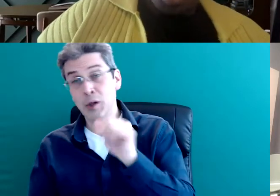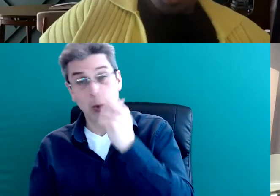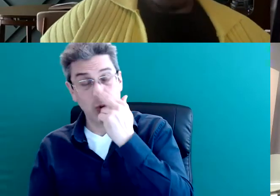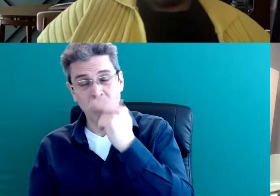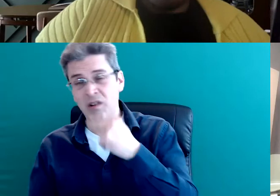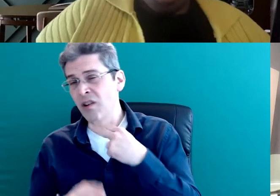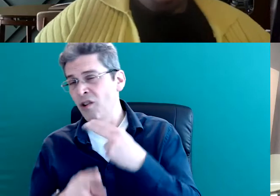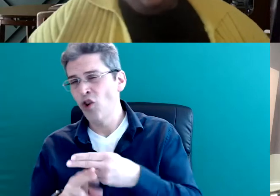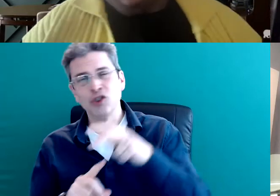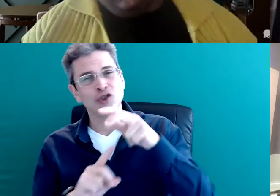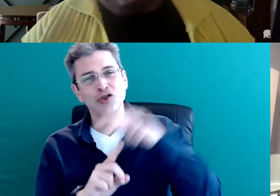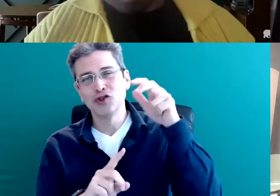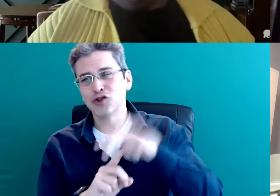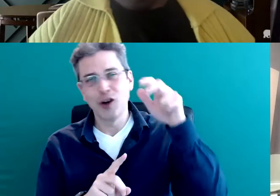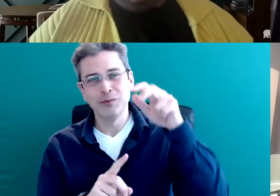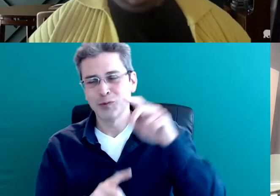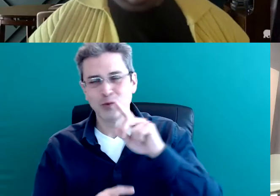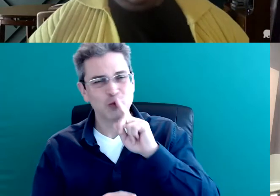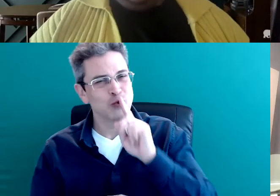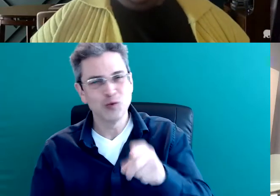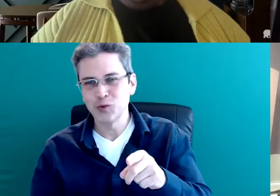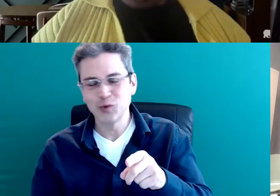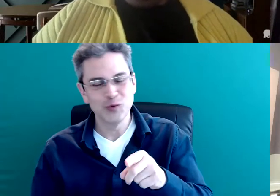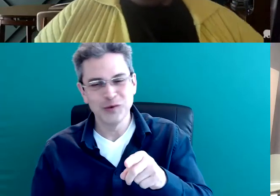just is. Like there's like, I love the feeling of when